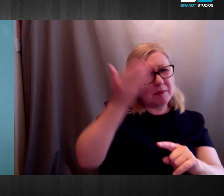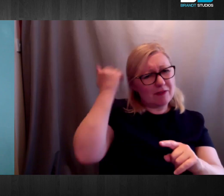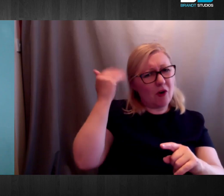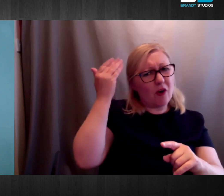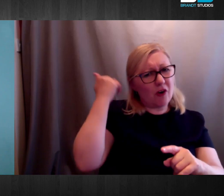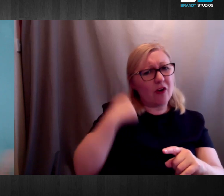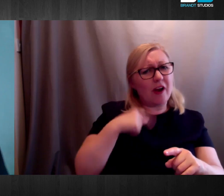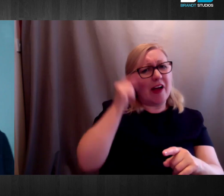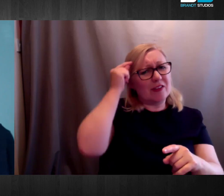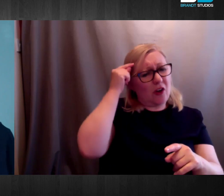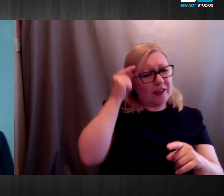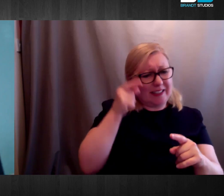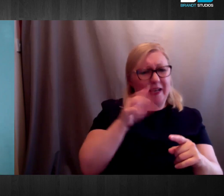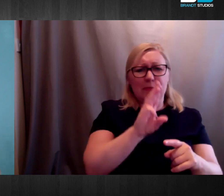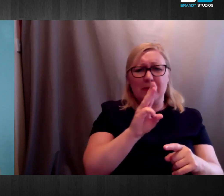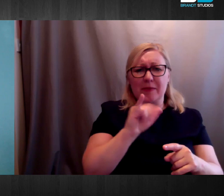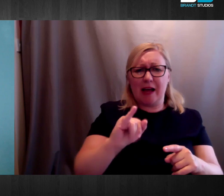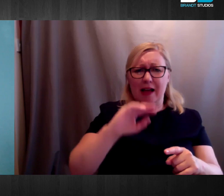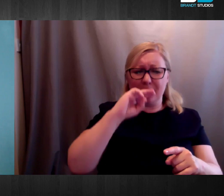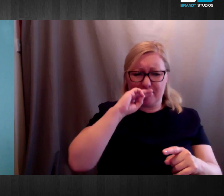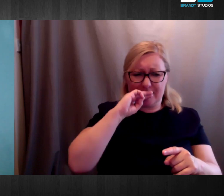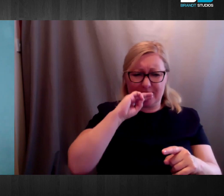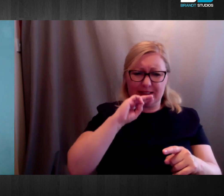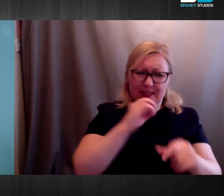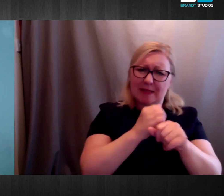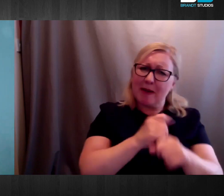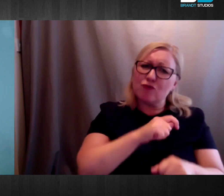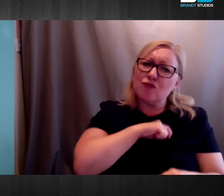Honora O'Neill says that this is about